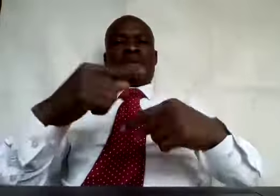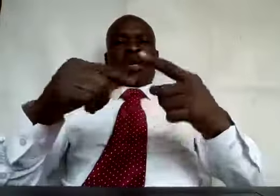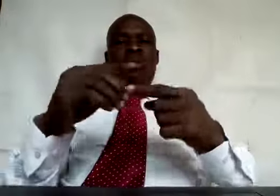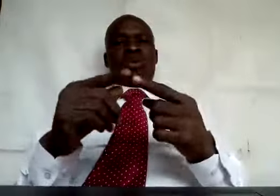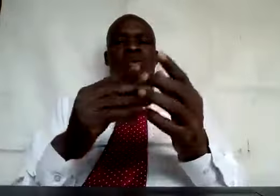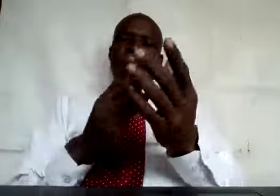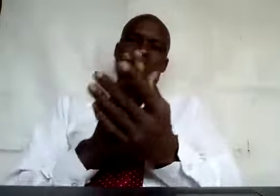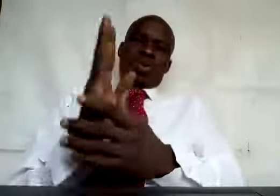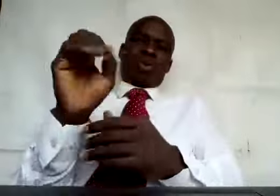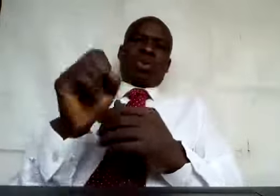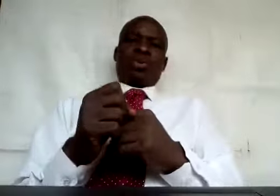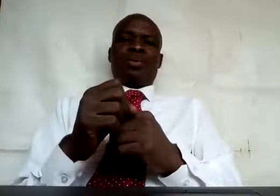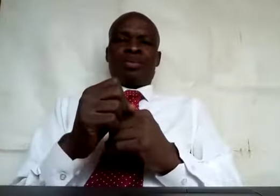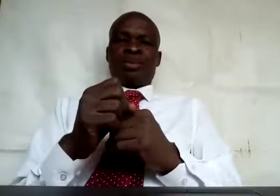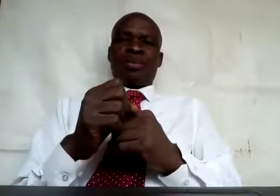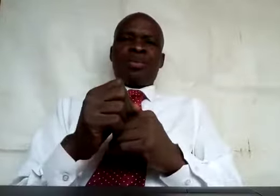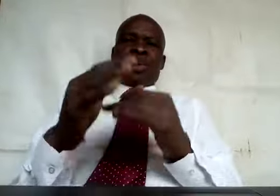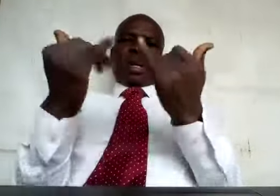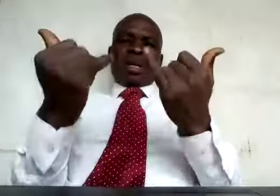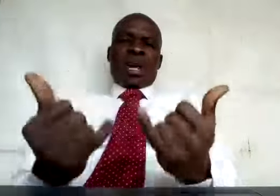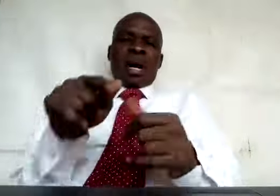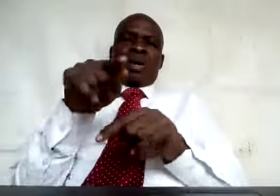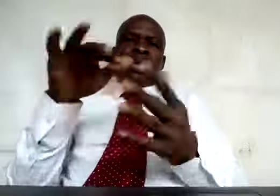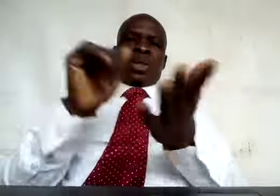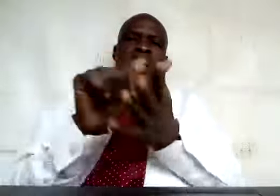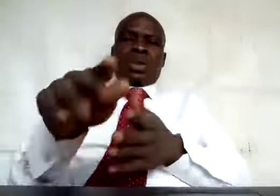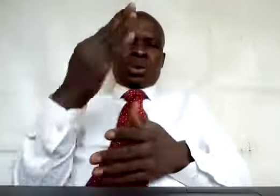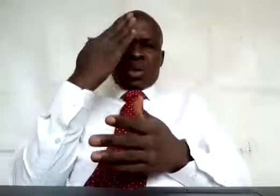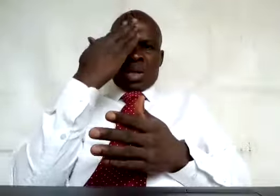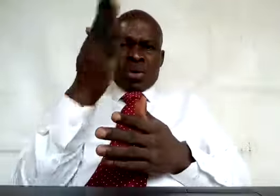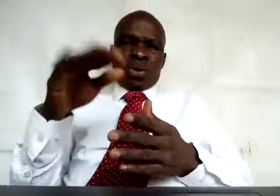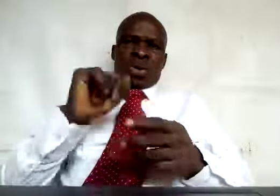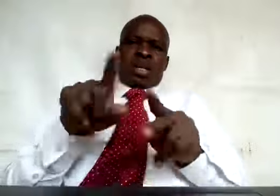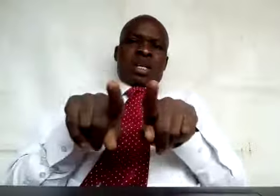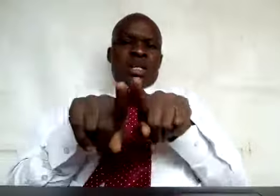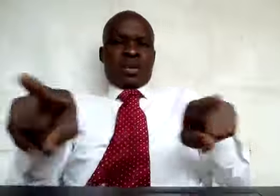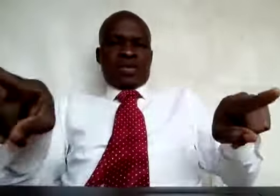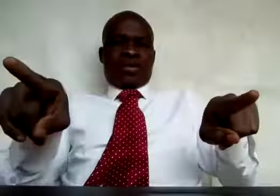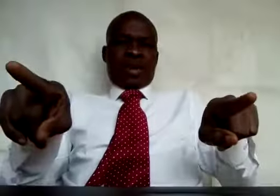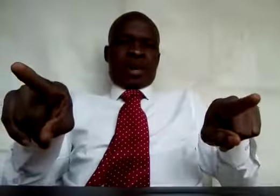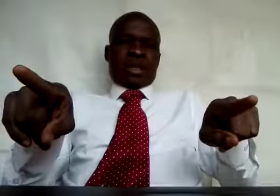Now that we know the differences between metals and non-metals,